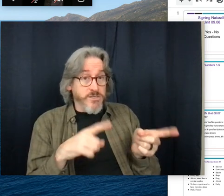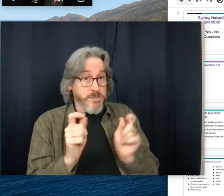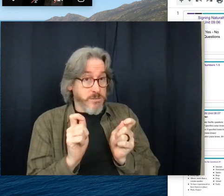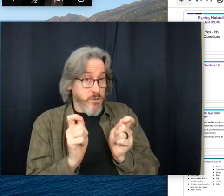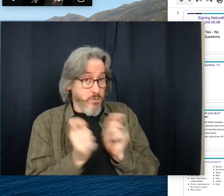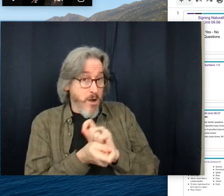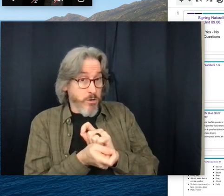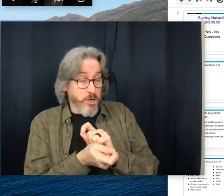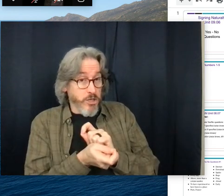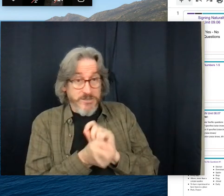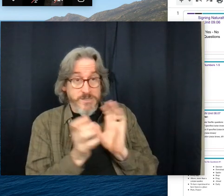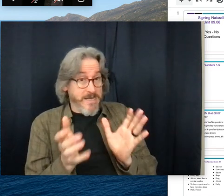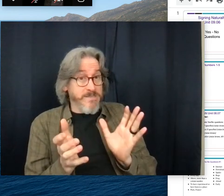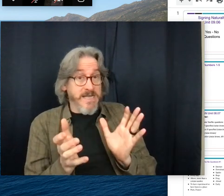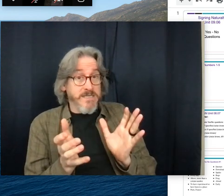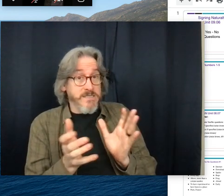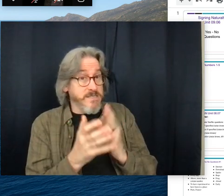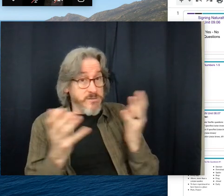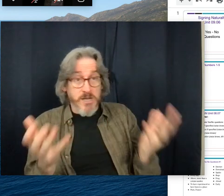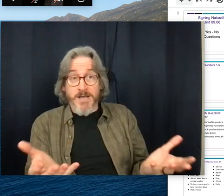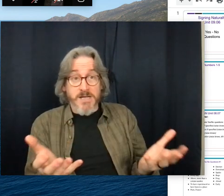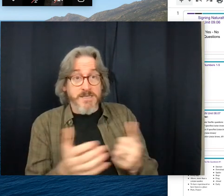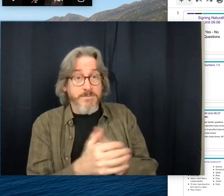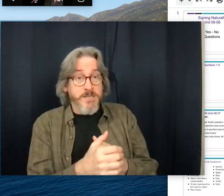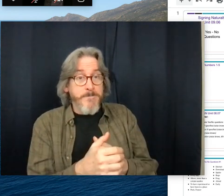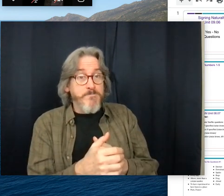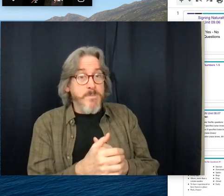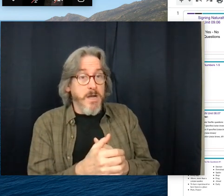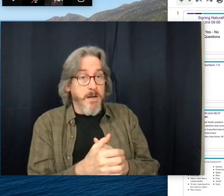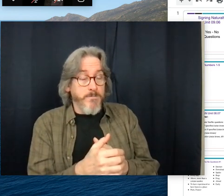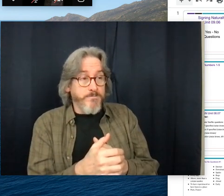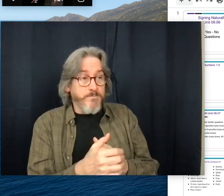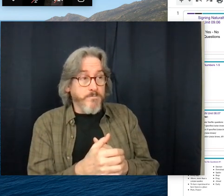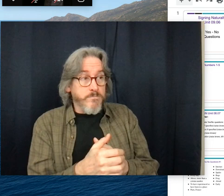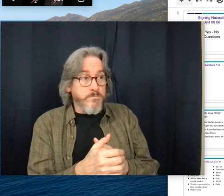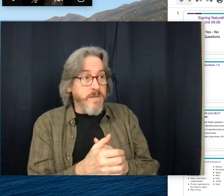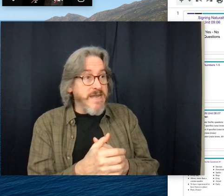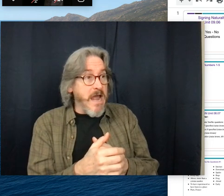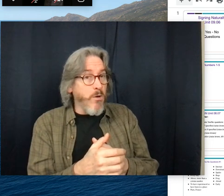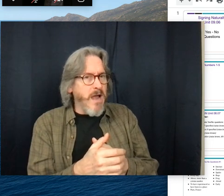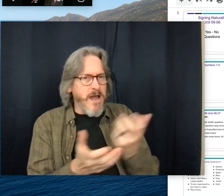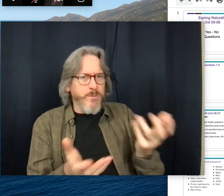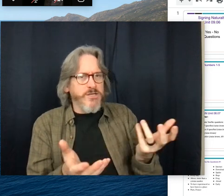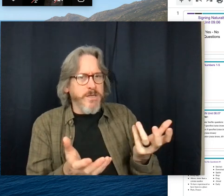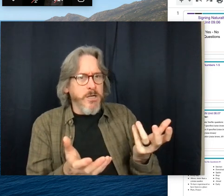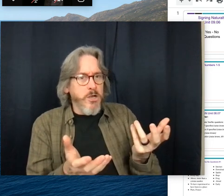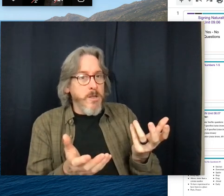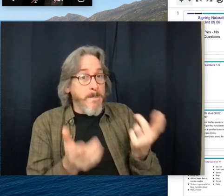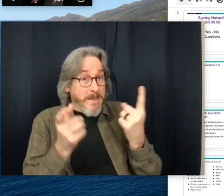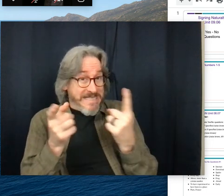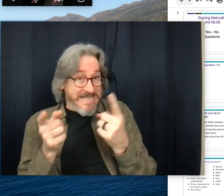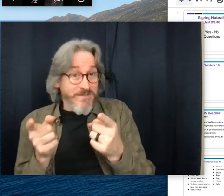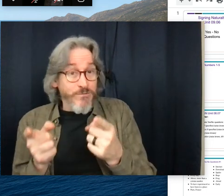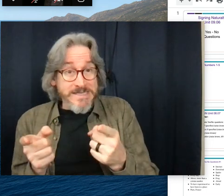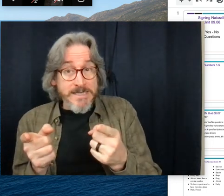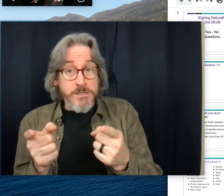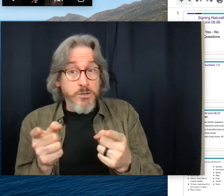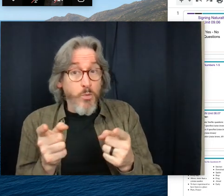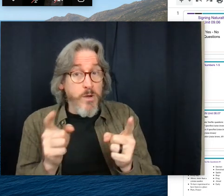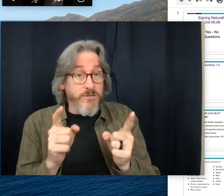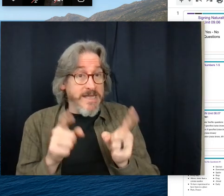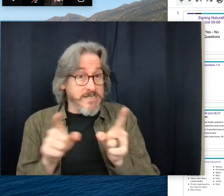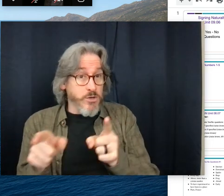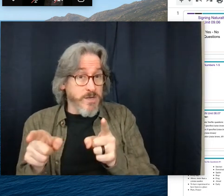yes-no questions. So now we're going to look at those same sentences, the same concepts. And now, how do we do it? Because the difference